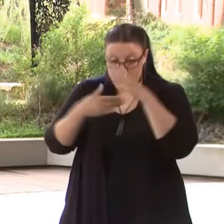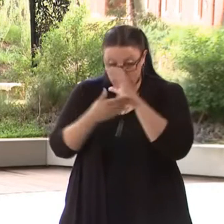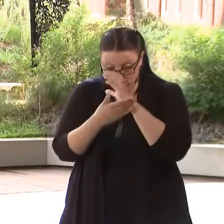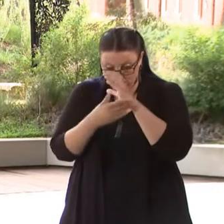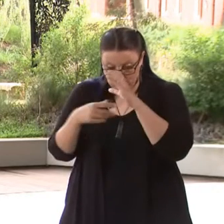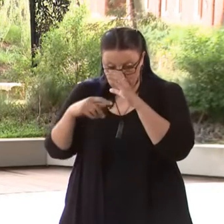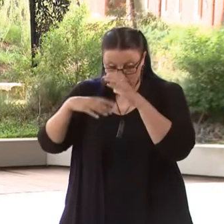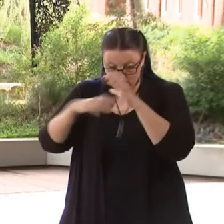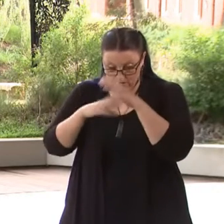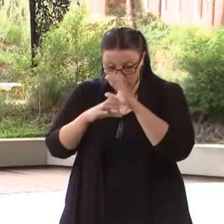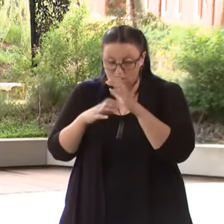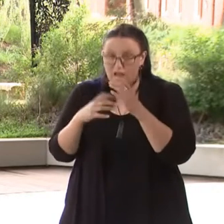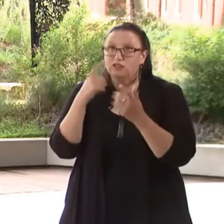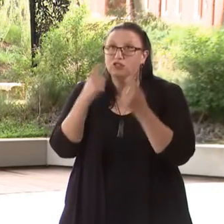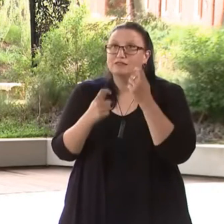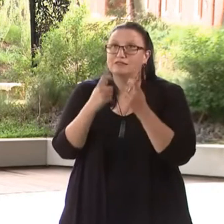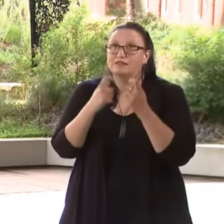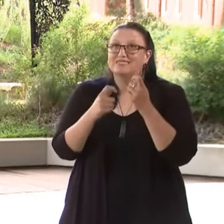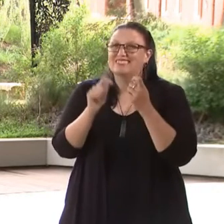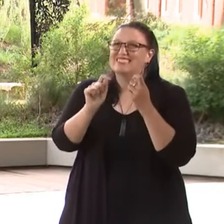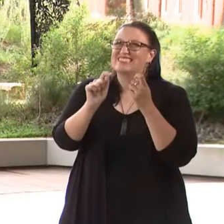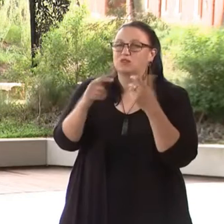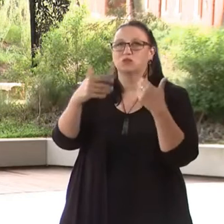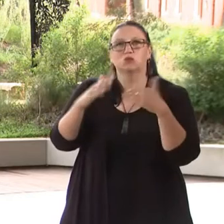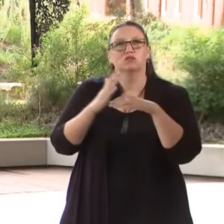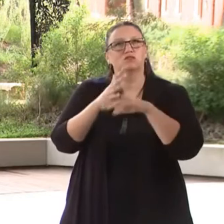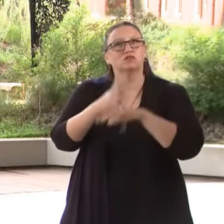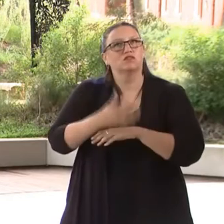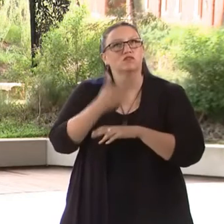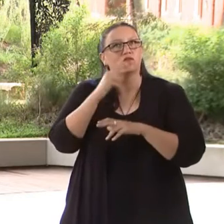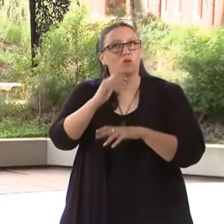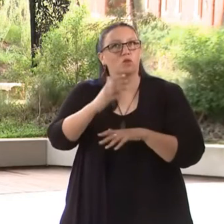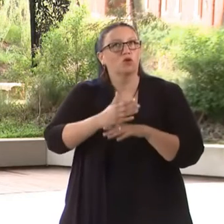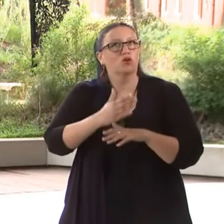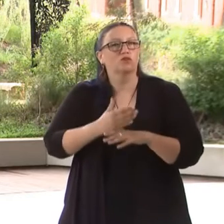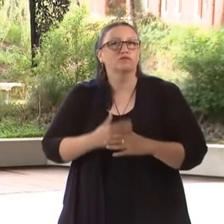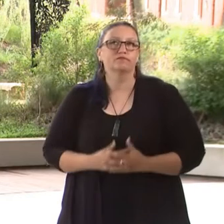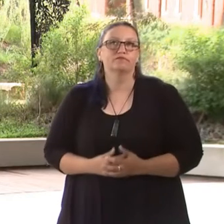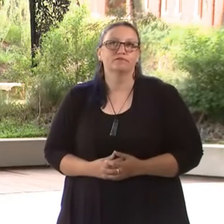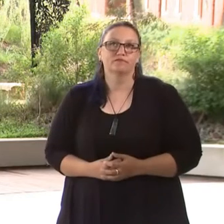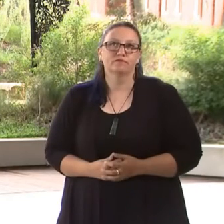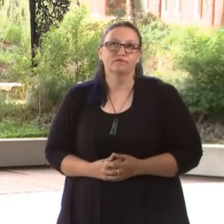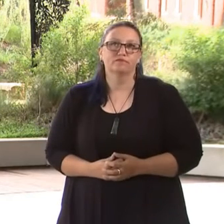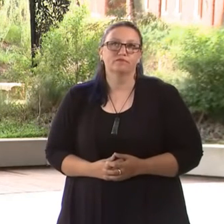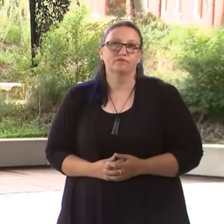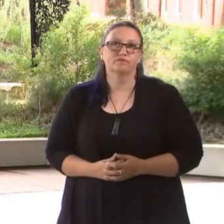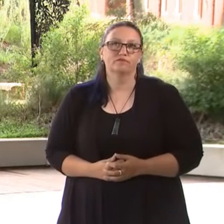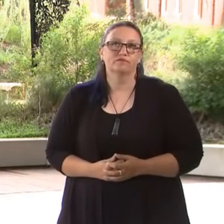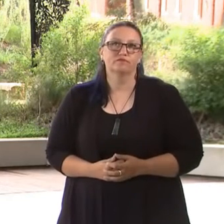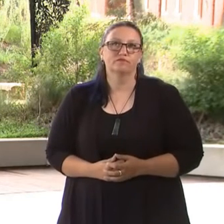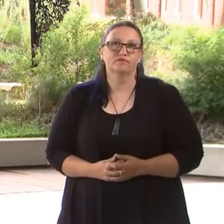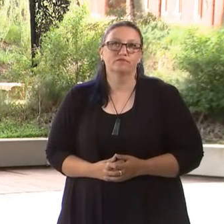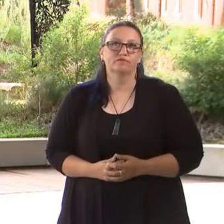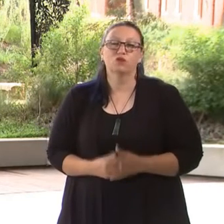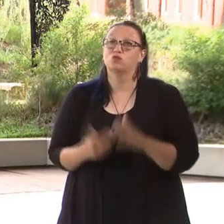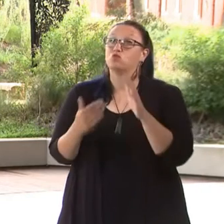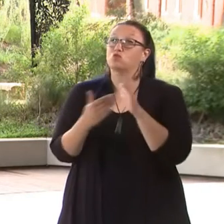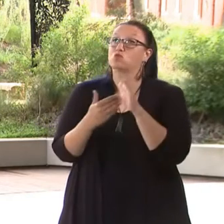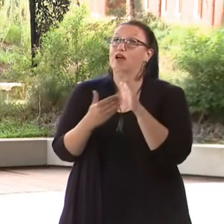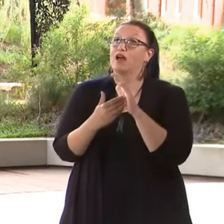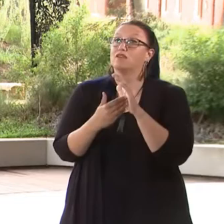we move through the pandemic. Today, whilst it is a difficult day for our state, there are